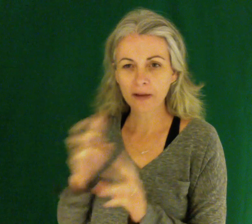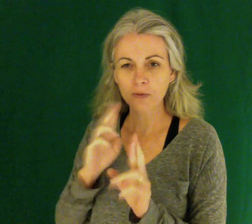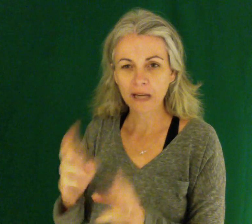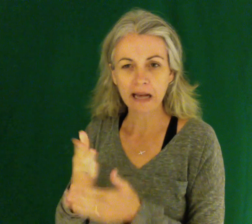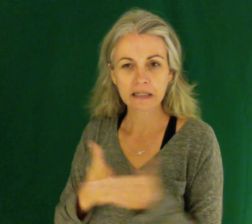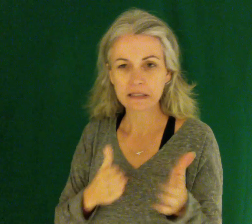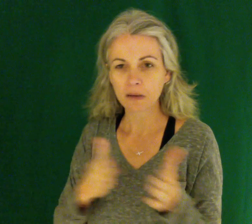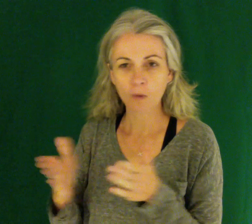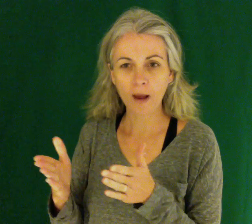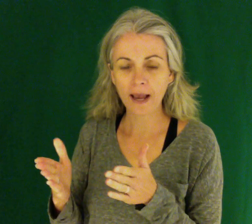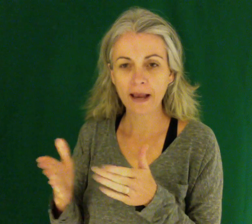way.